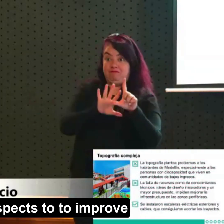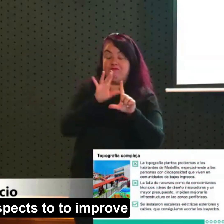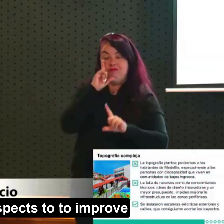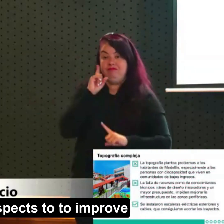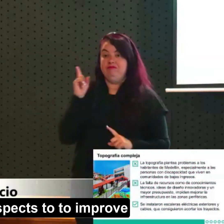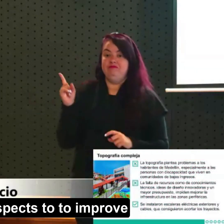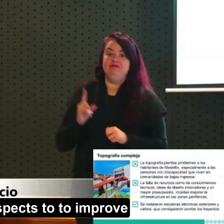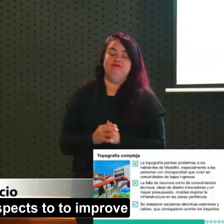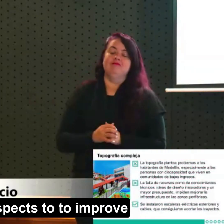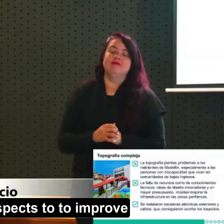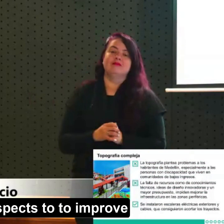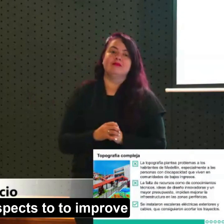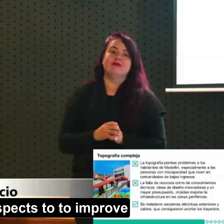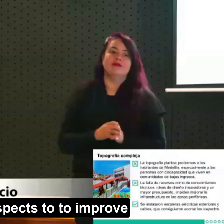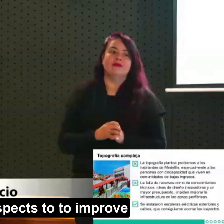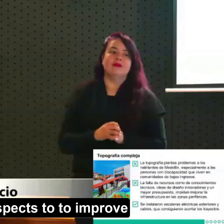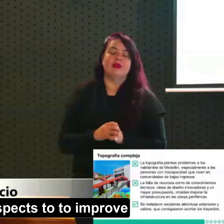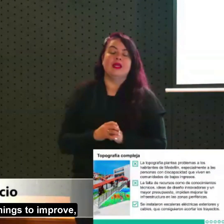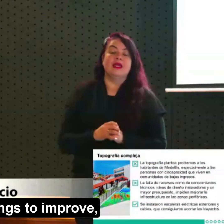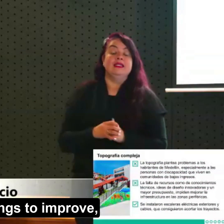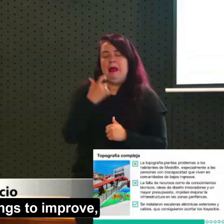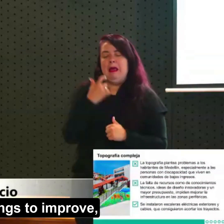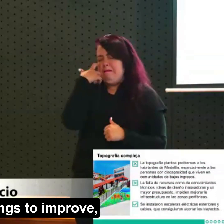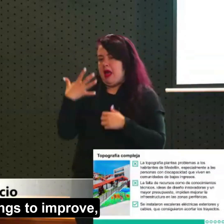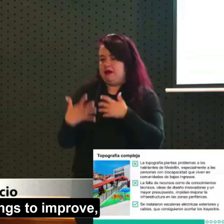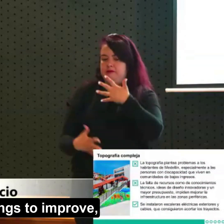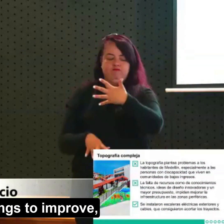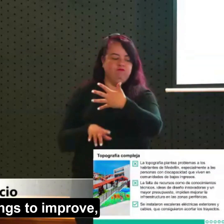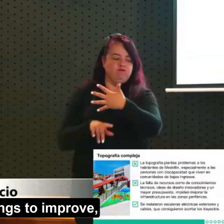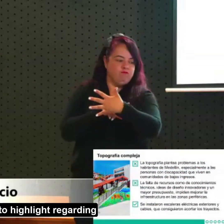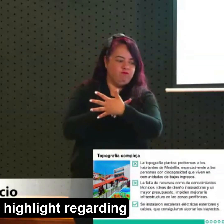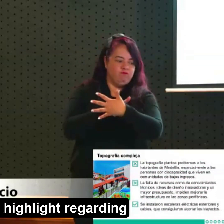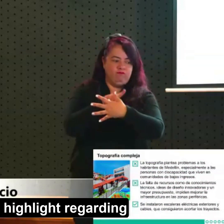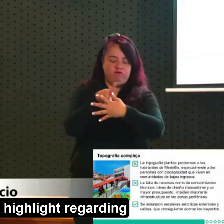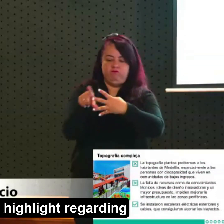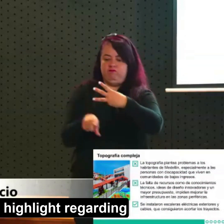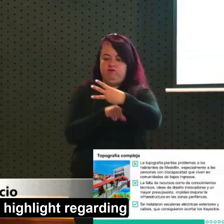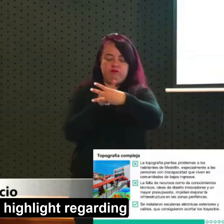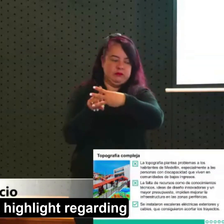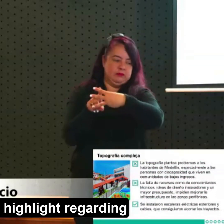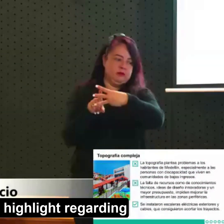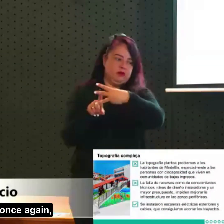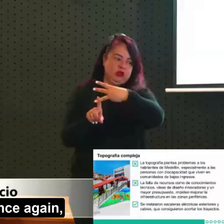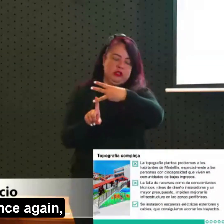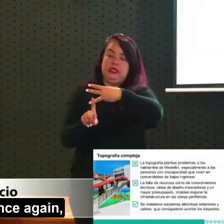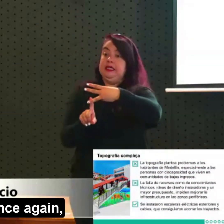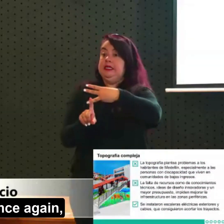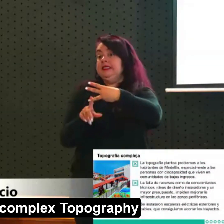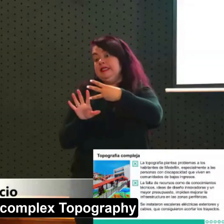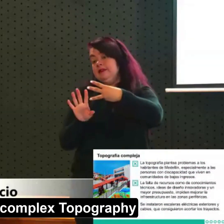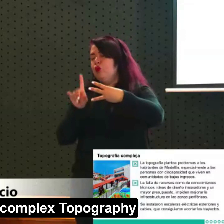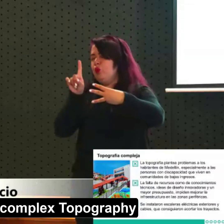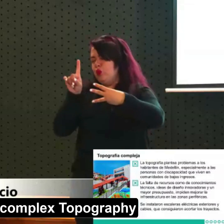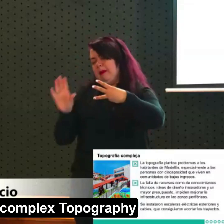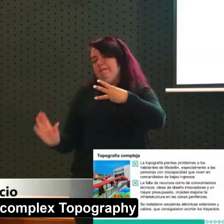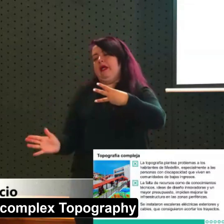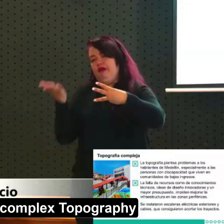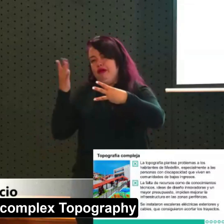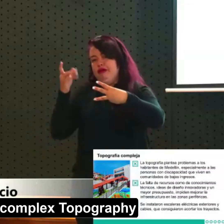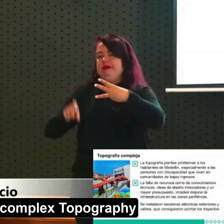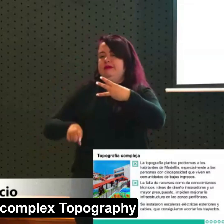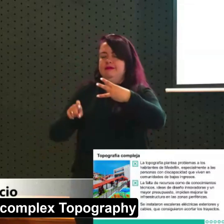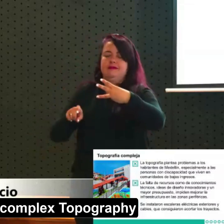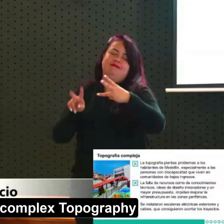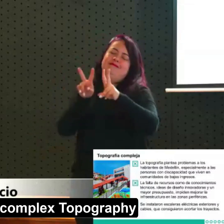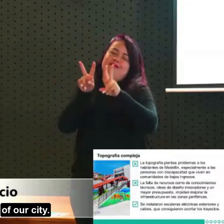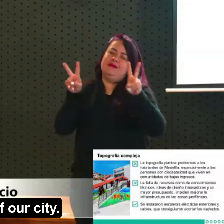of aspects to improve, things to improve and one to highlight regarding, once again, topography, a